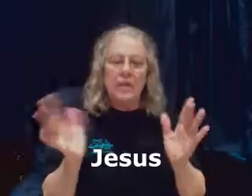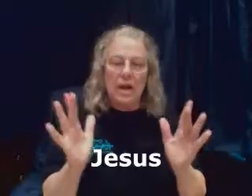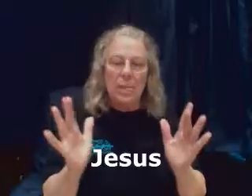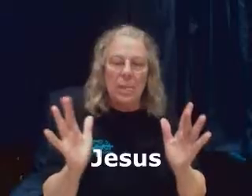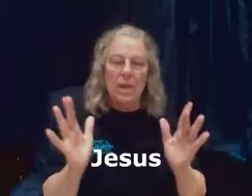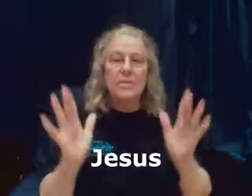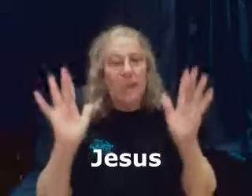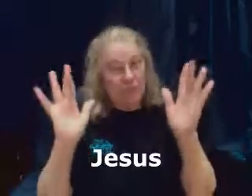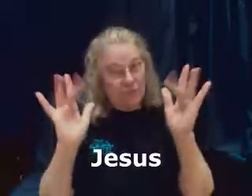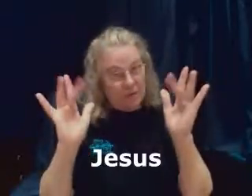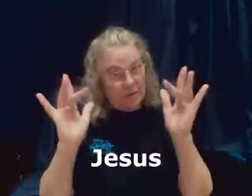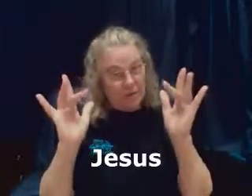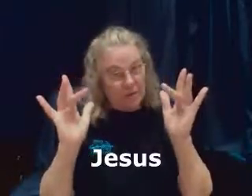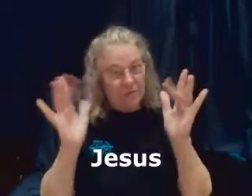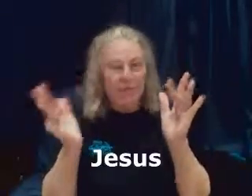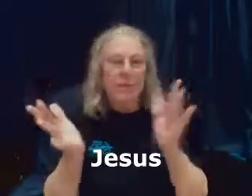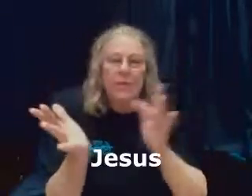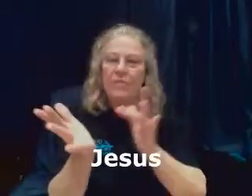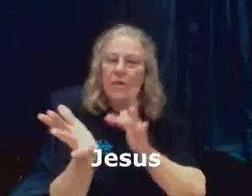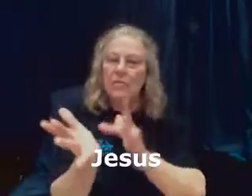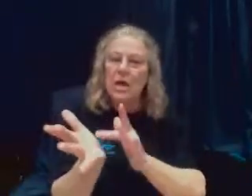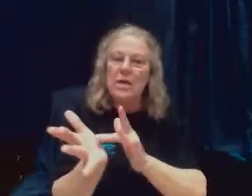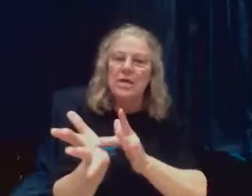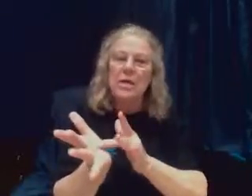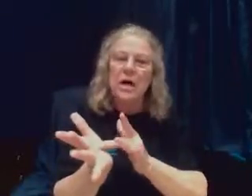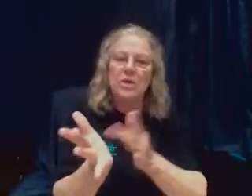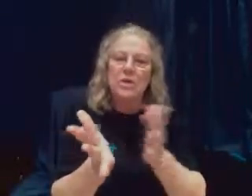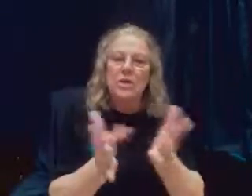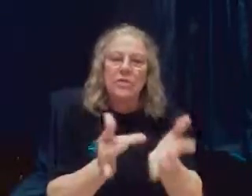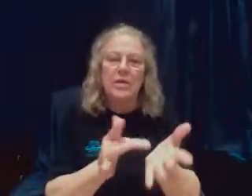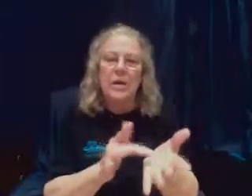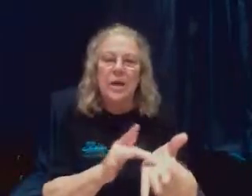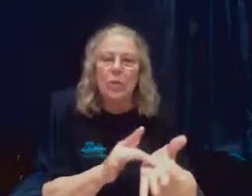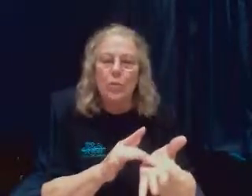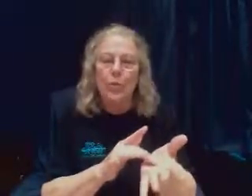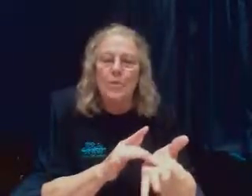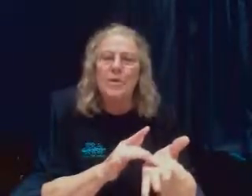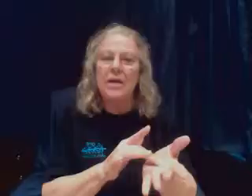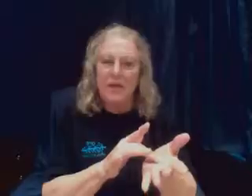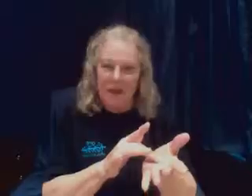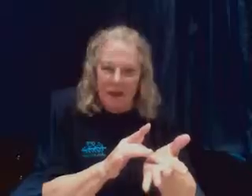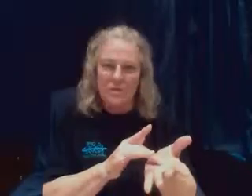nail prints, and we've got the center feeling fingers. Touch the nail prints in the hands of